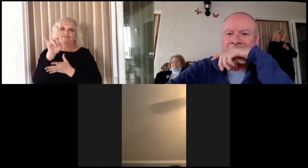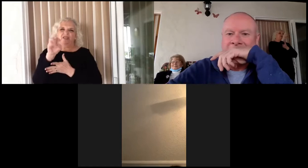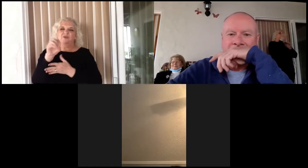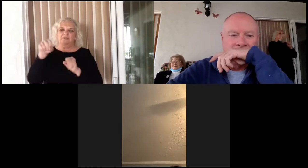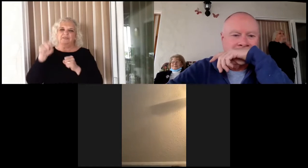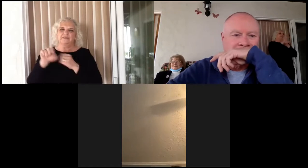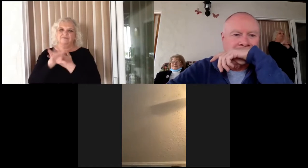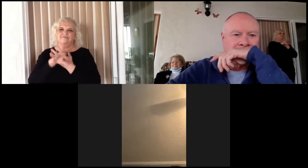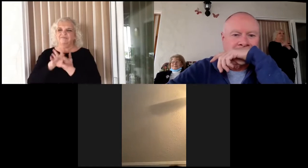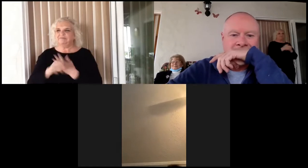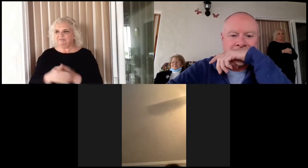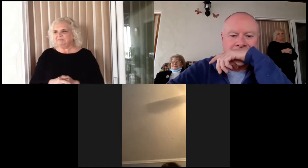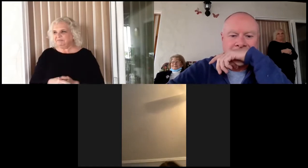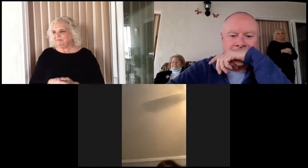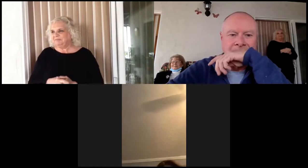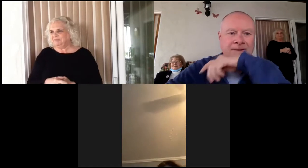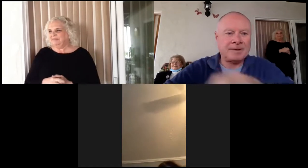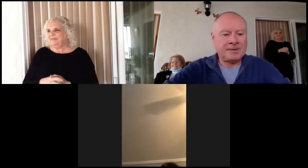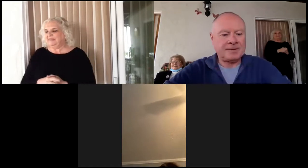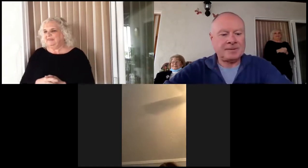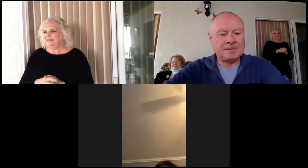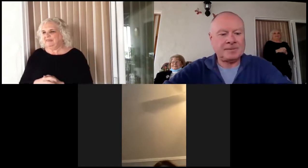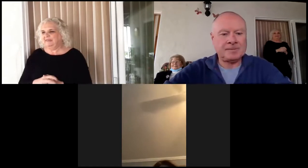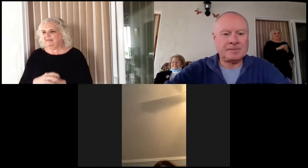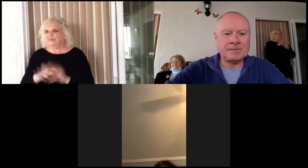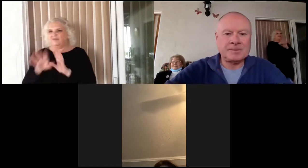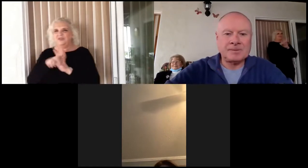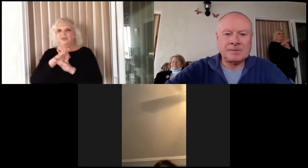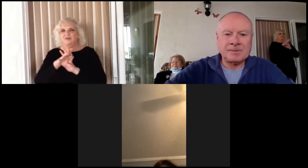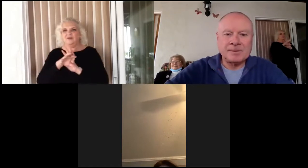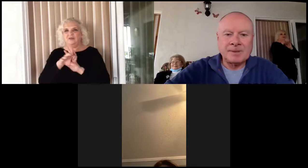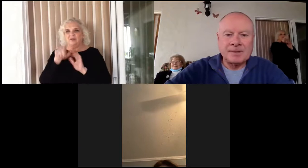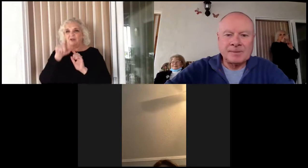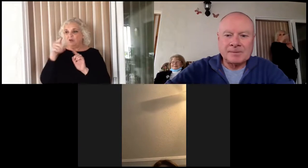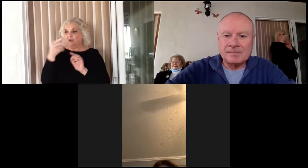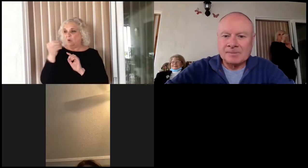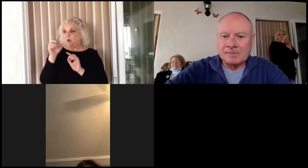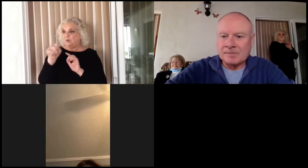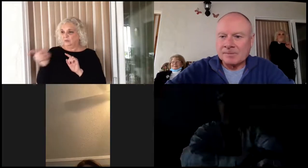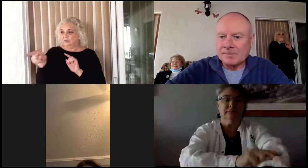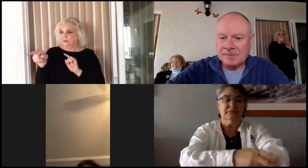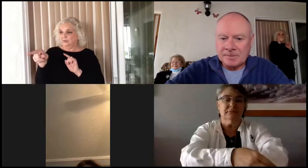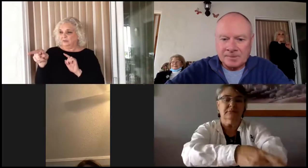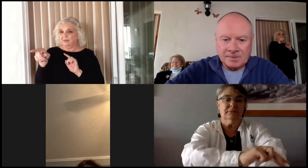Yeah, it worked before. What am I not doing right? Are you a host or co-host?